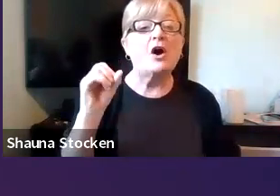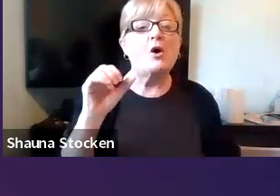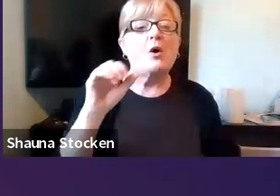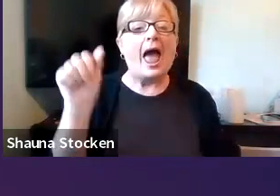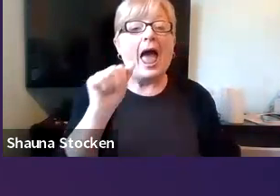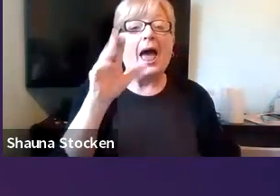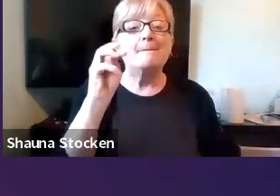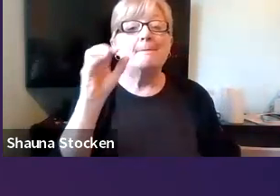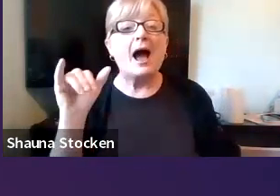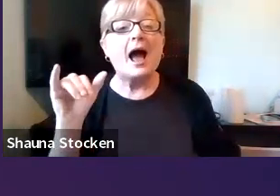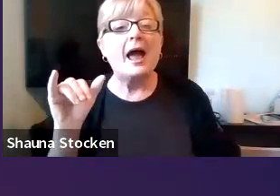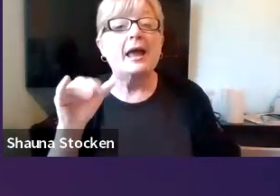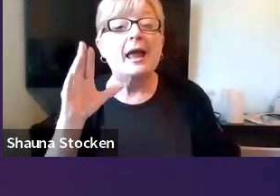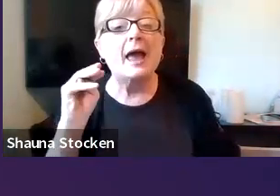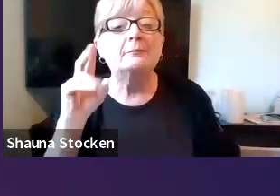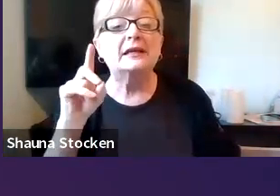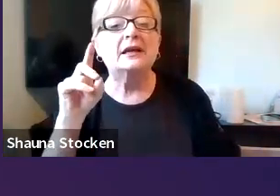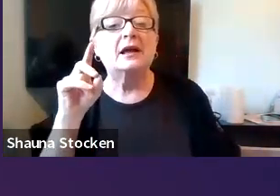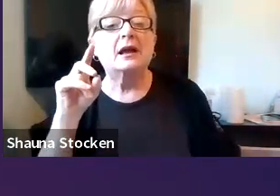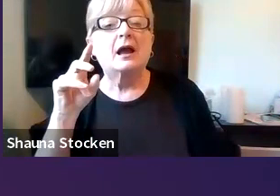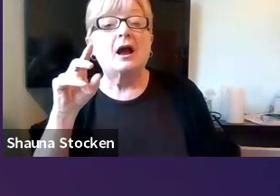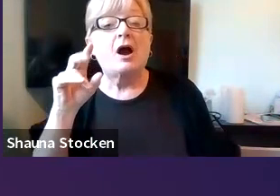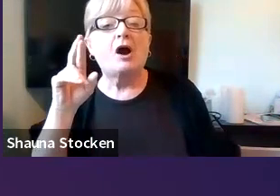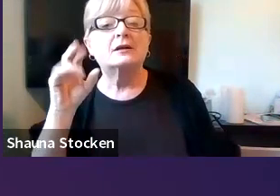info@mymdrc.org. You can call us. Our phone number is